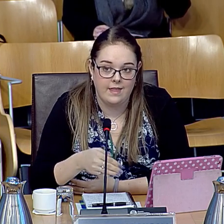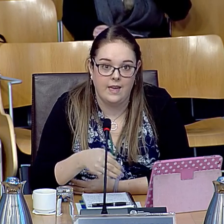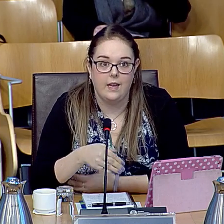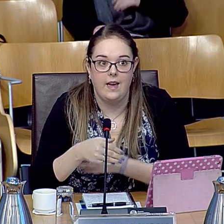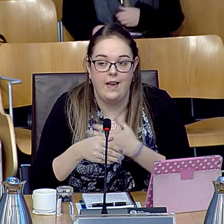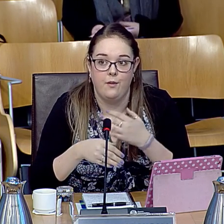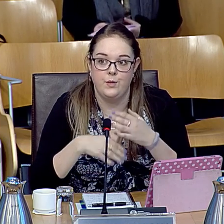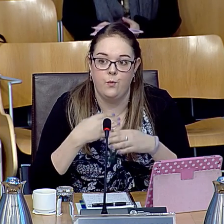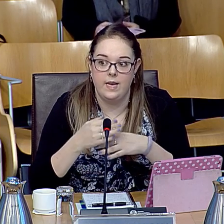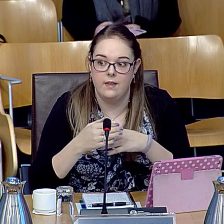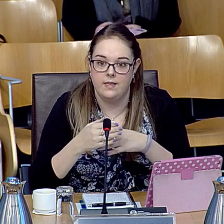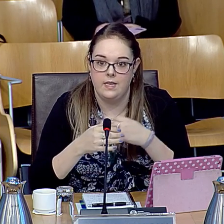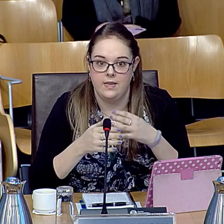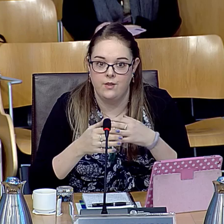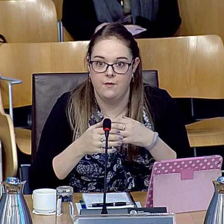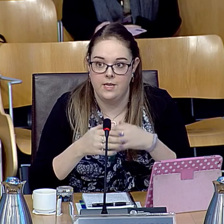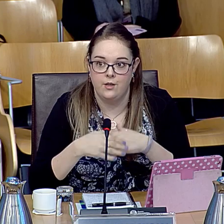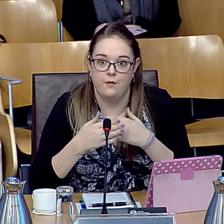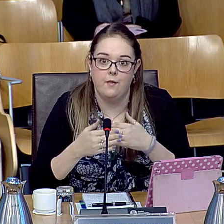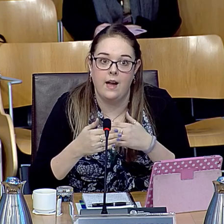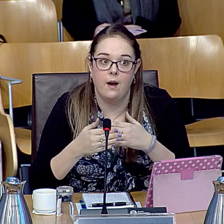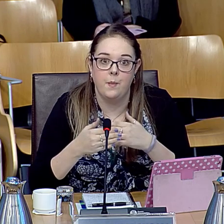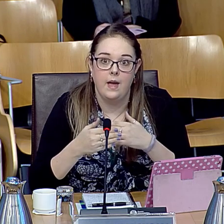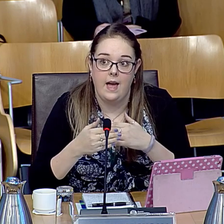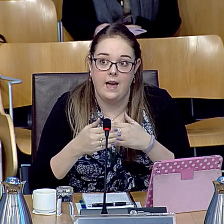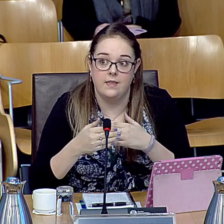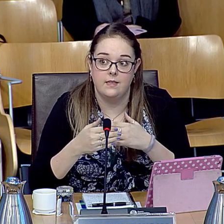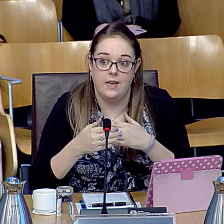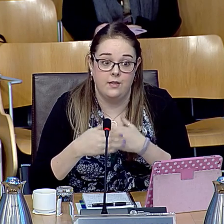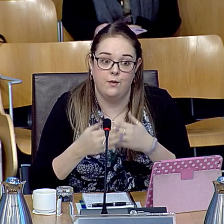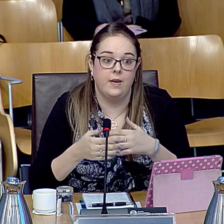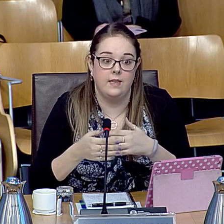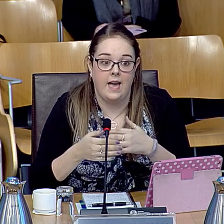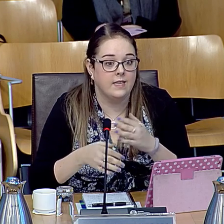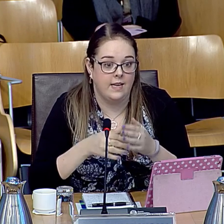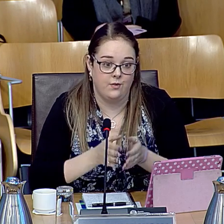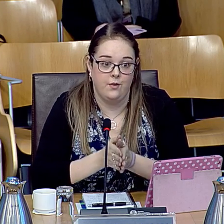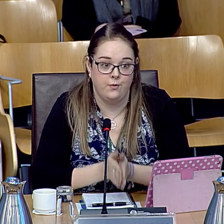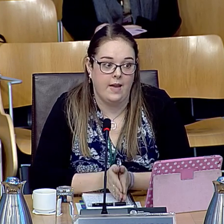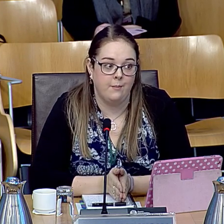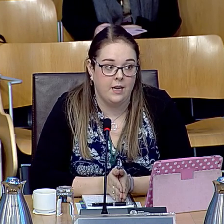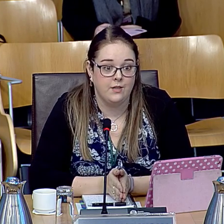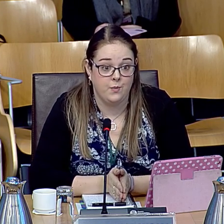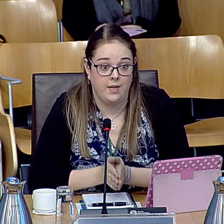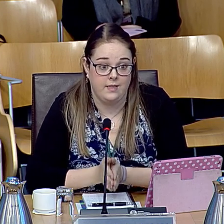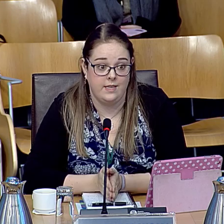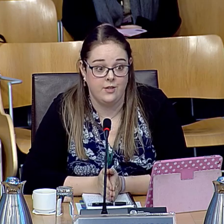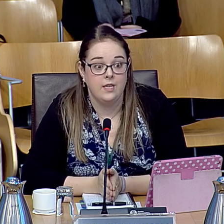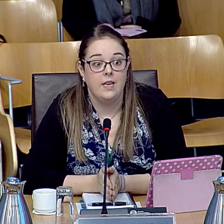think if there was a way that this contextual information could flag up as an issue of widening access so that those applications were considered